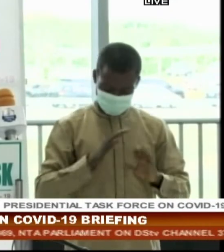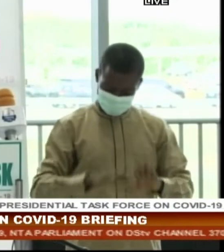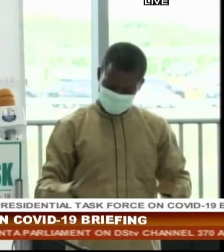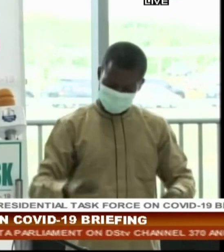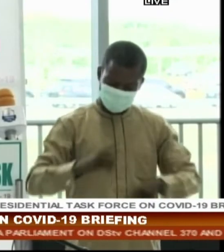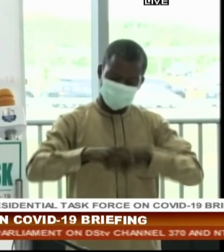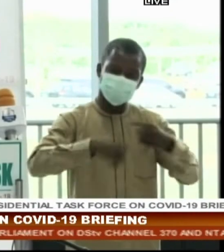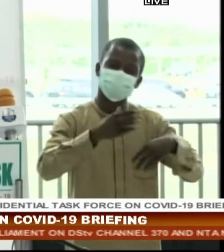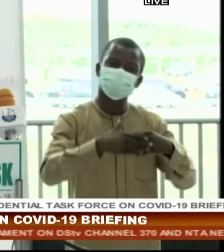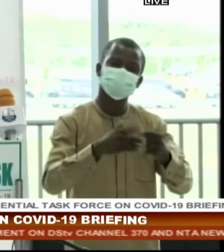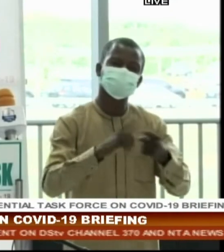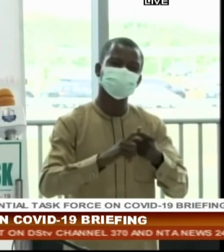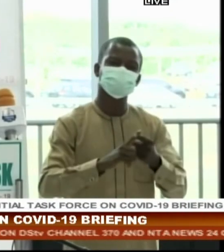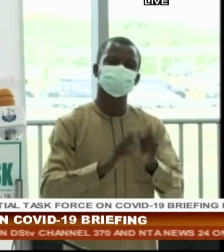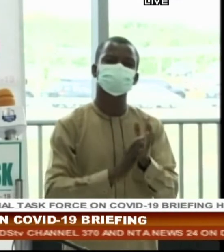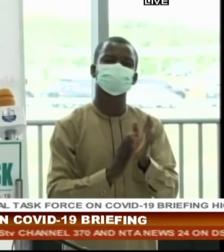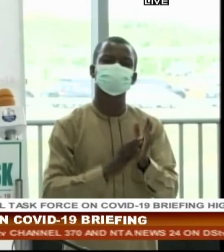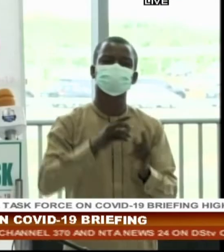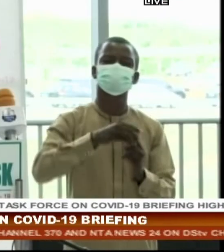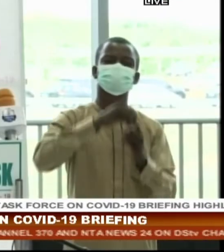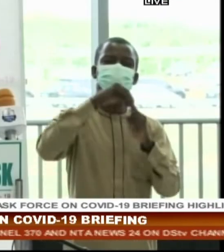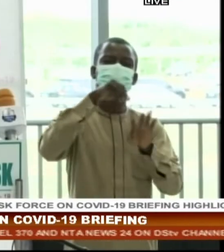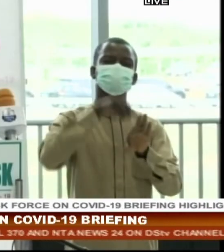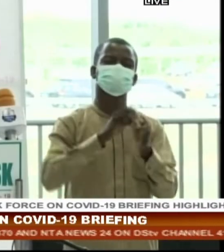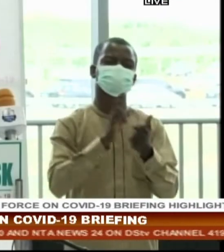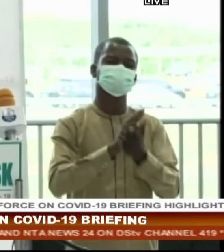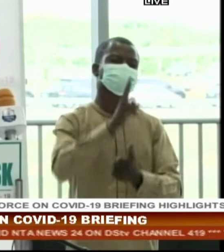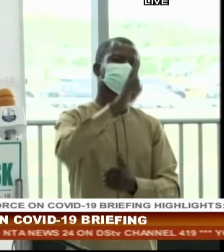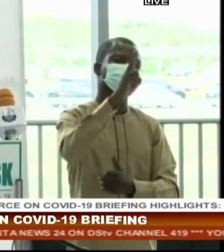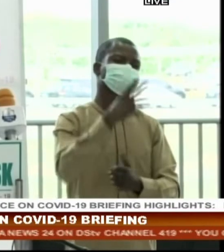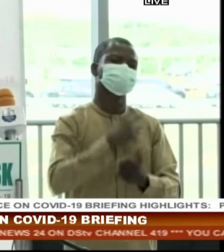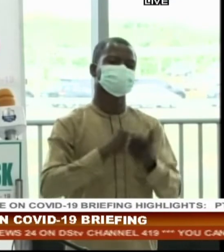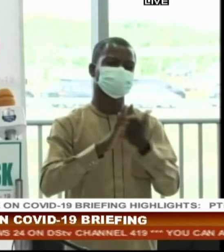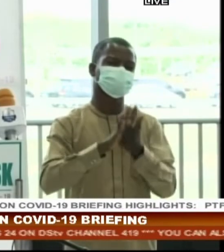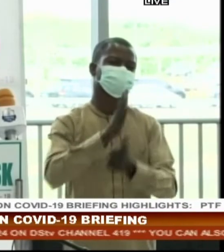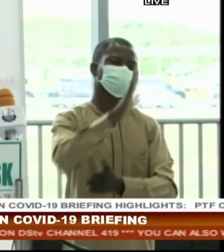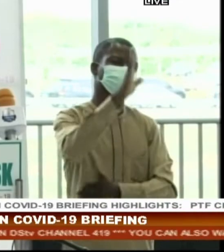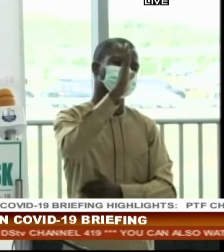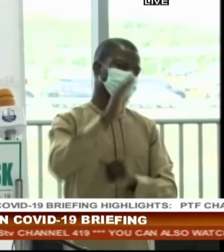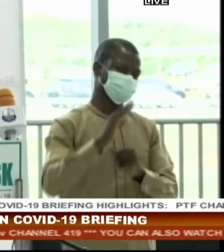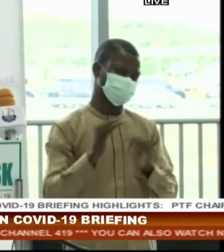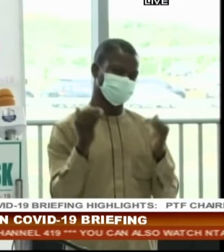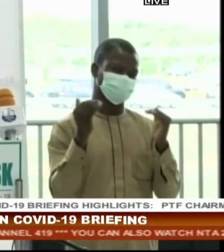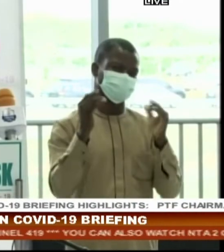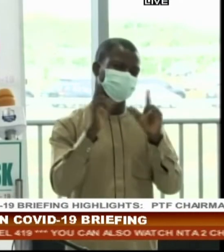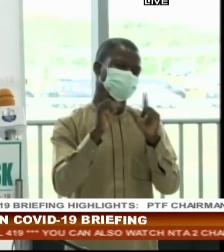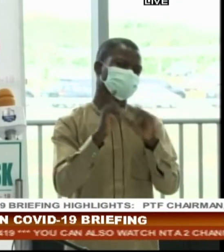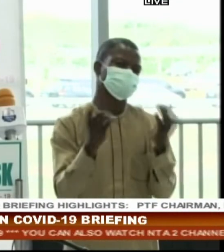to schools, particularly at the tertiary level and secondary level,